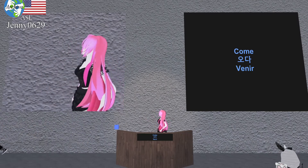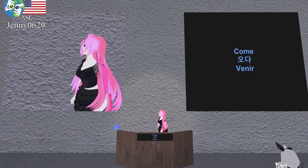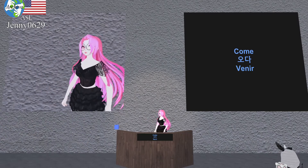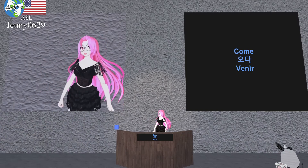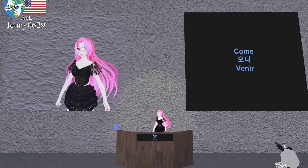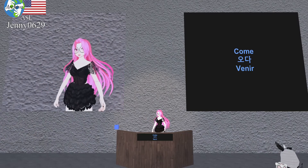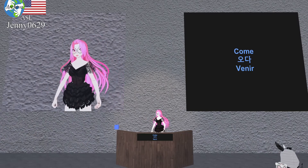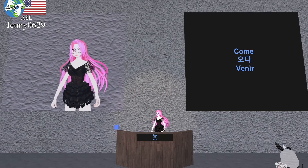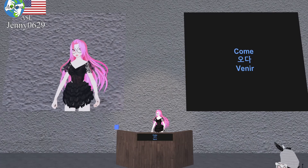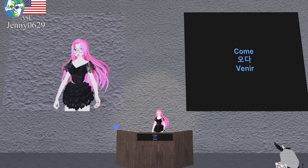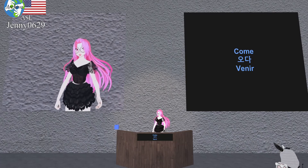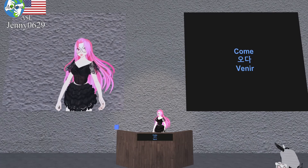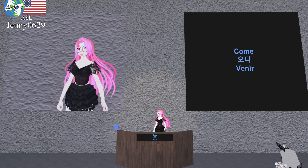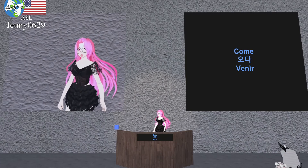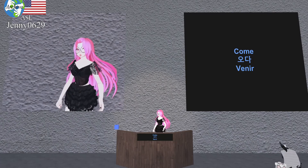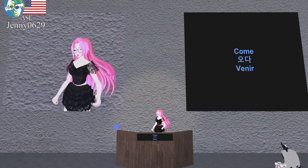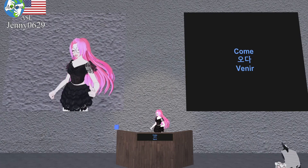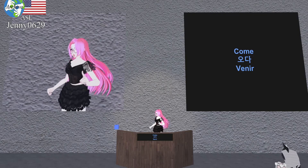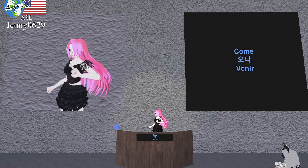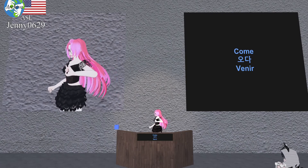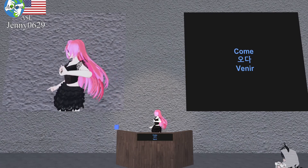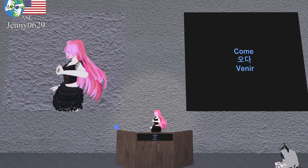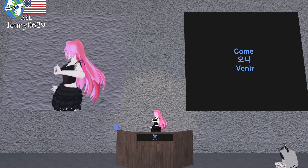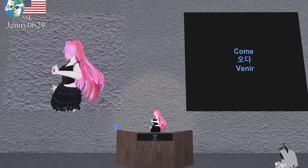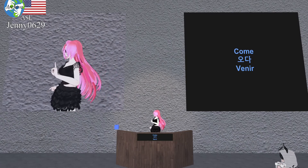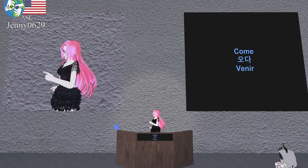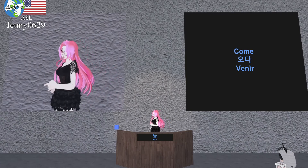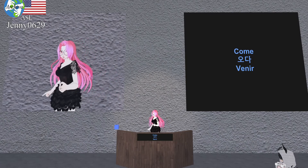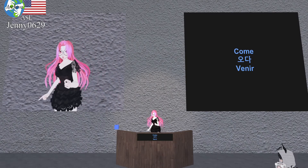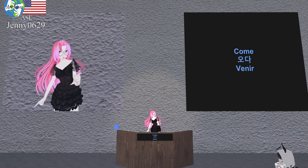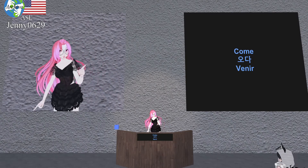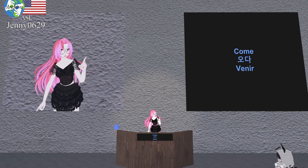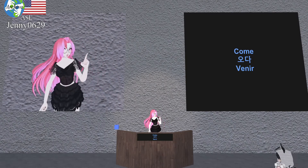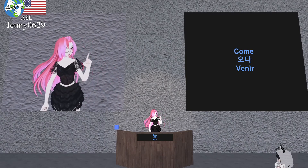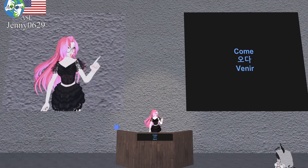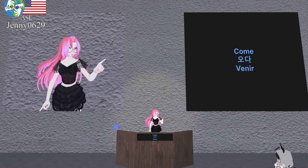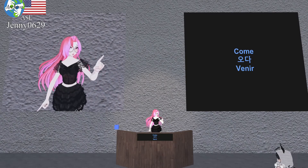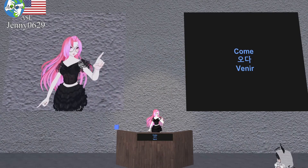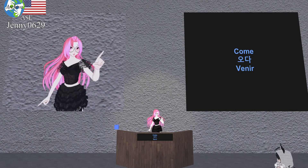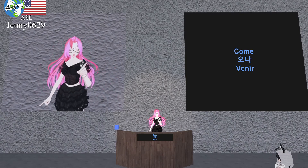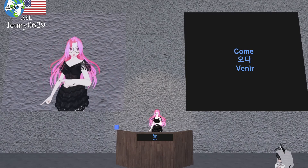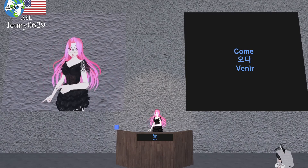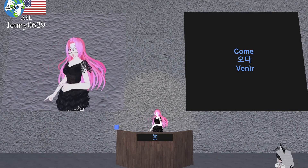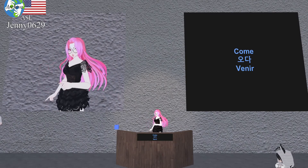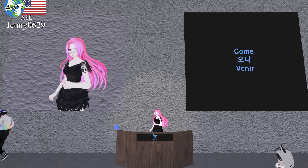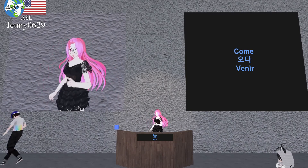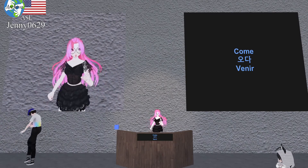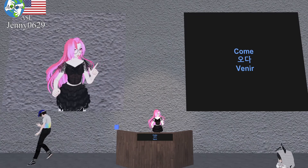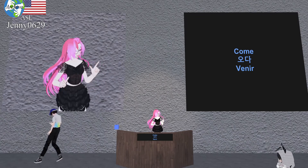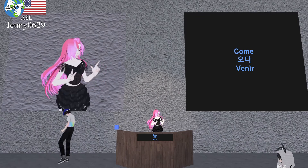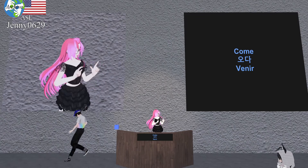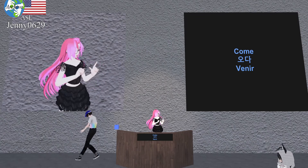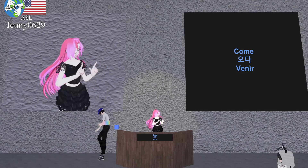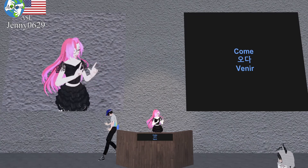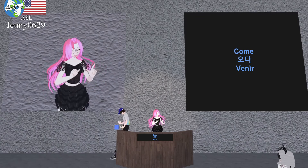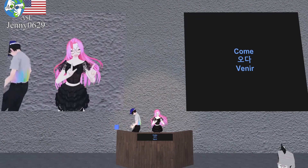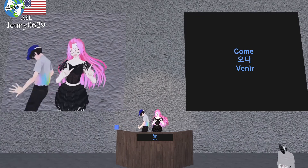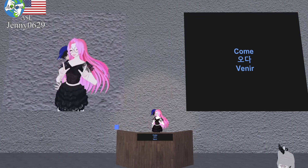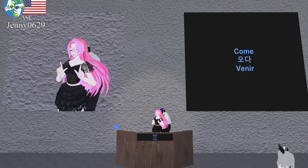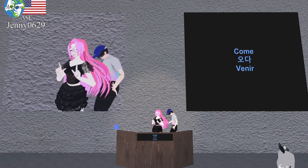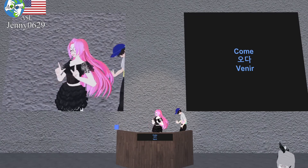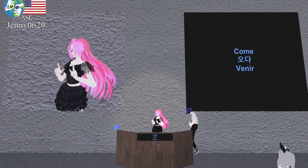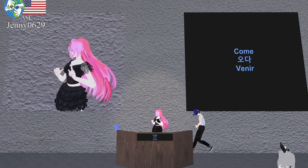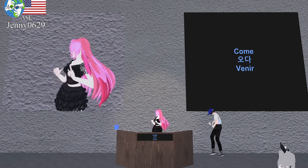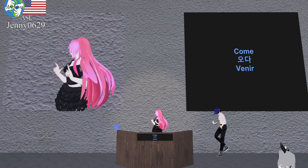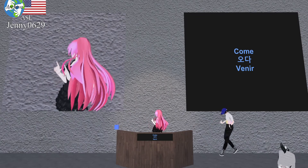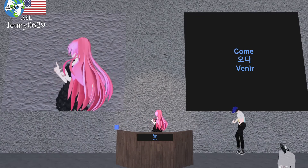goes Longa. All right, let's see. I will go ahead and take one more question if somebody has it. And if not, we can go ahead and end the class with a